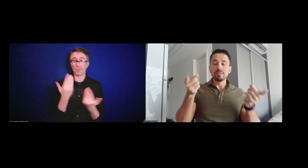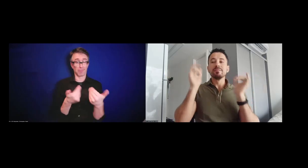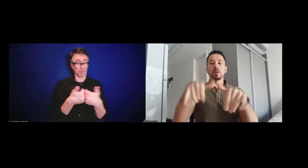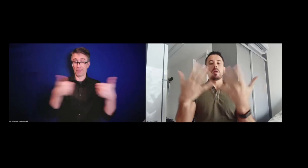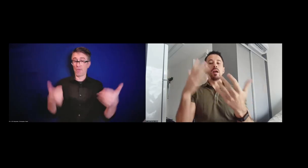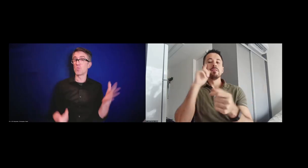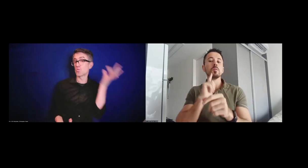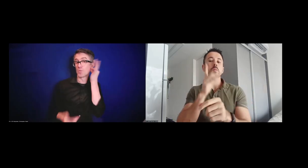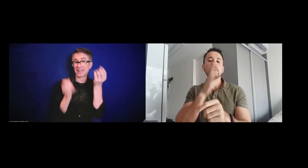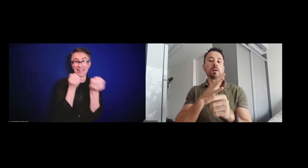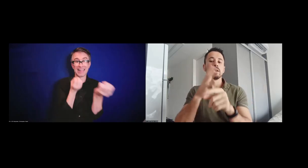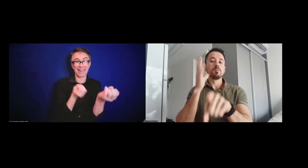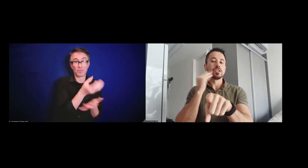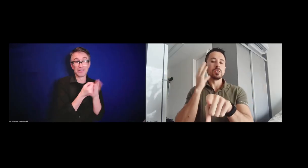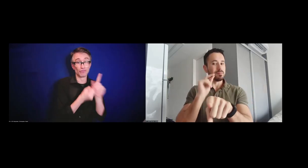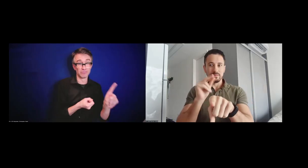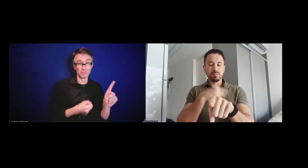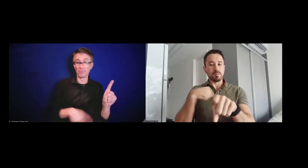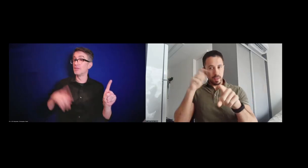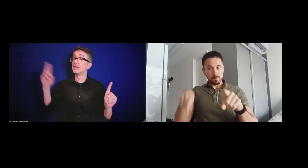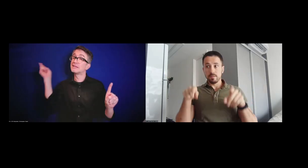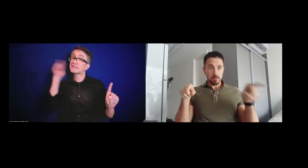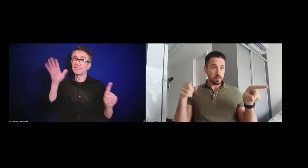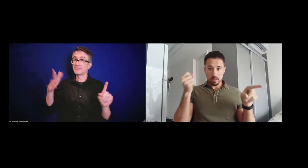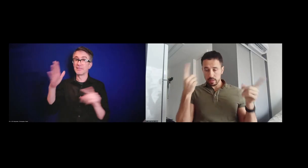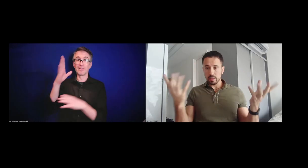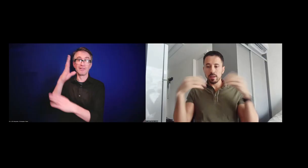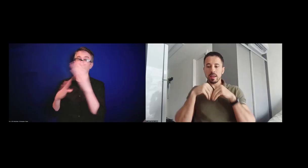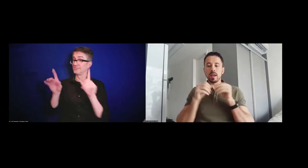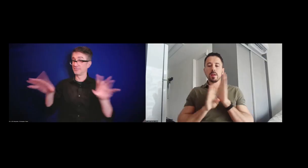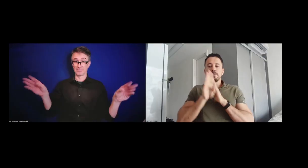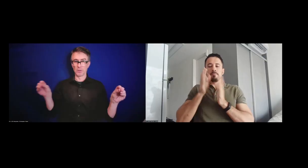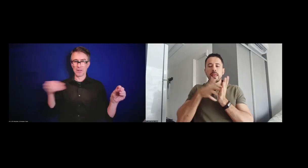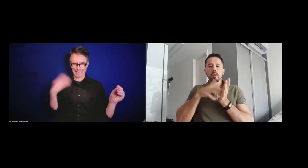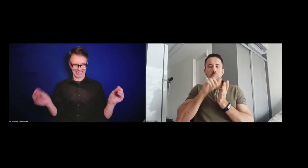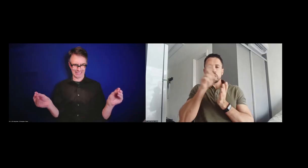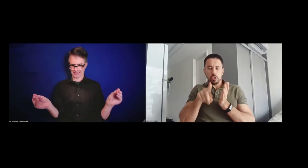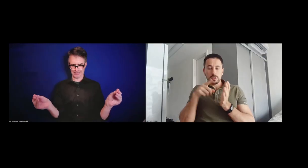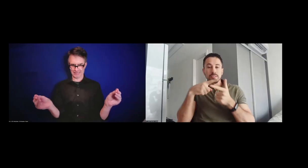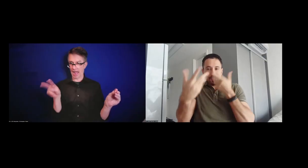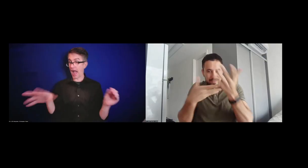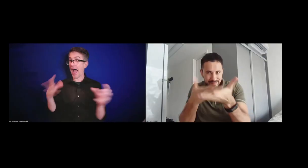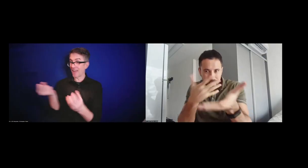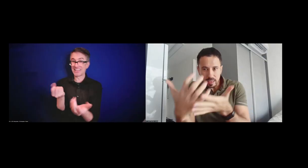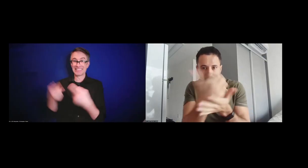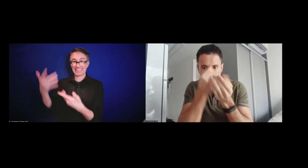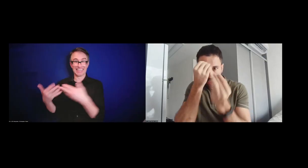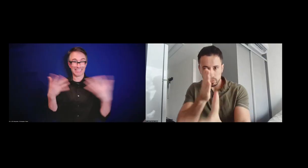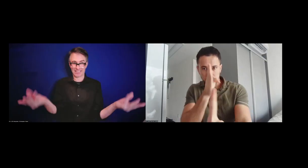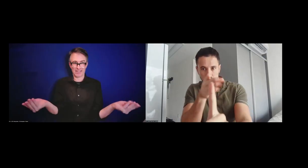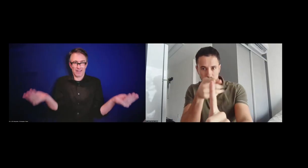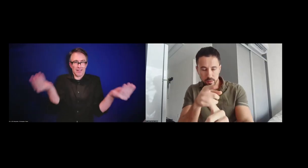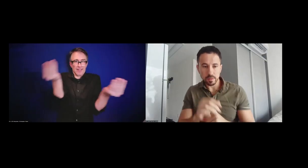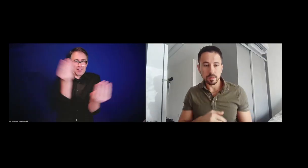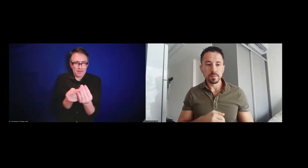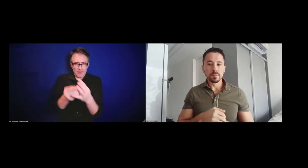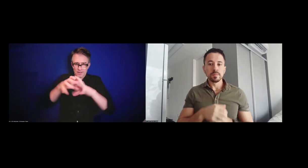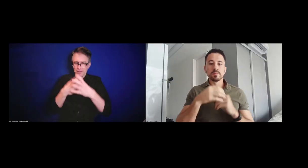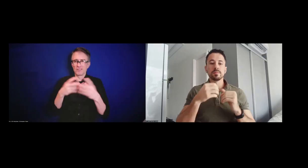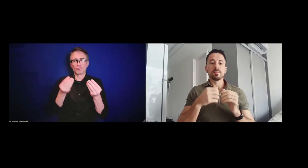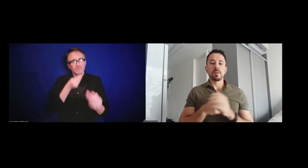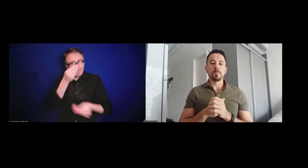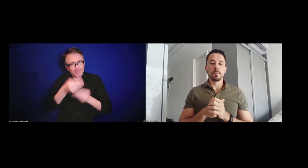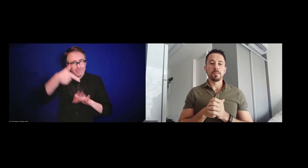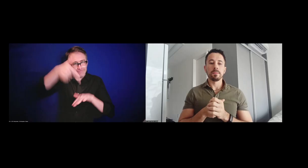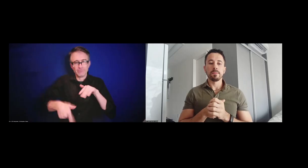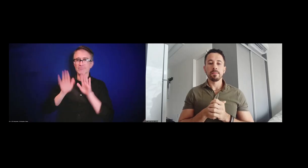wants to provide? So you can't actually just take deafness in general and then try